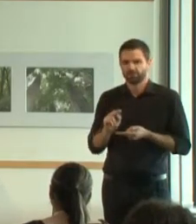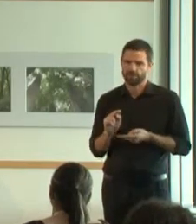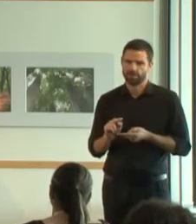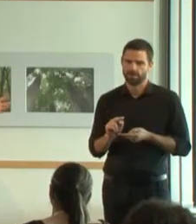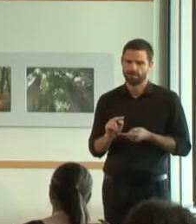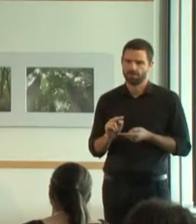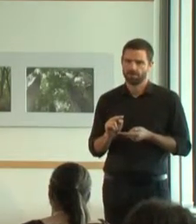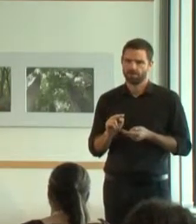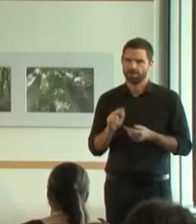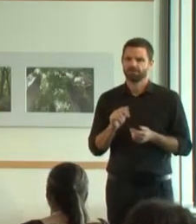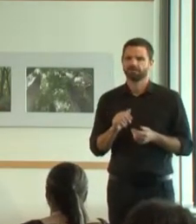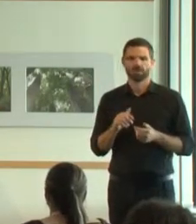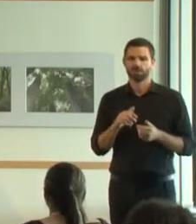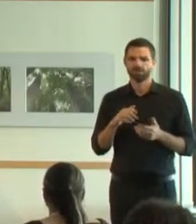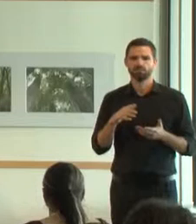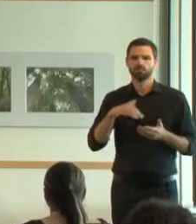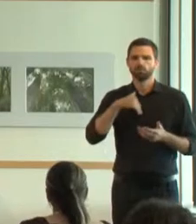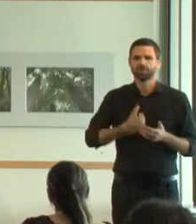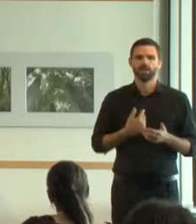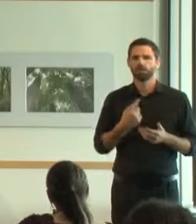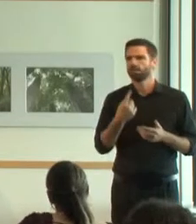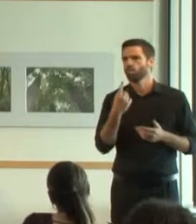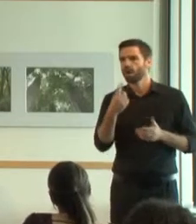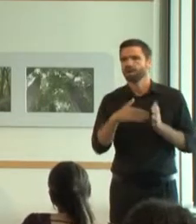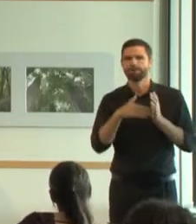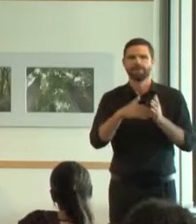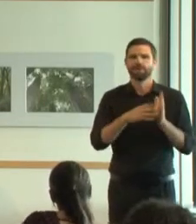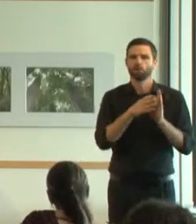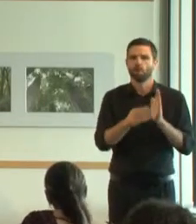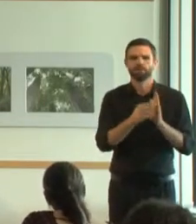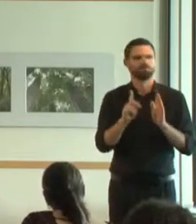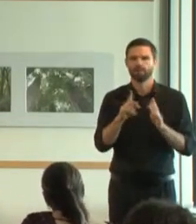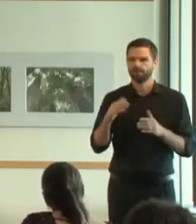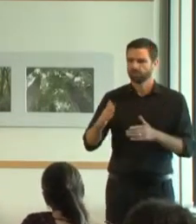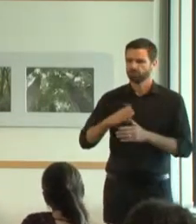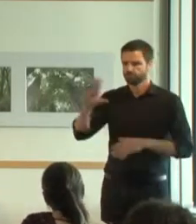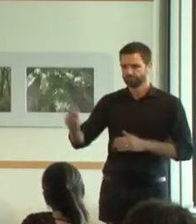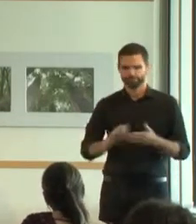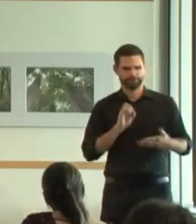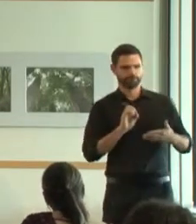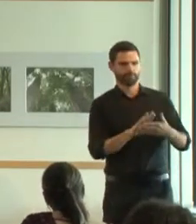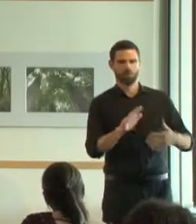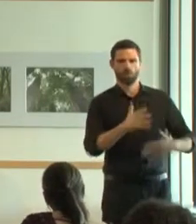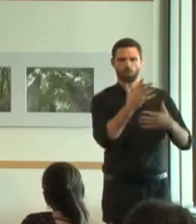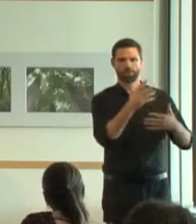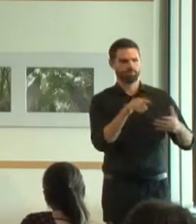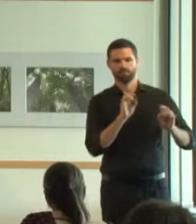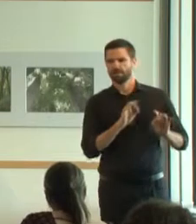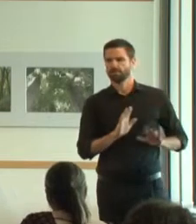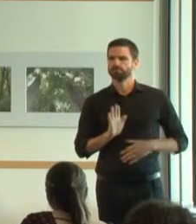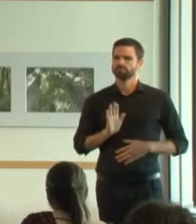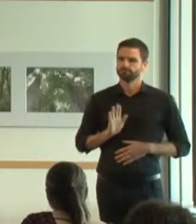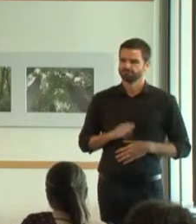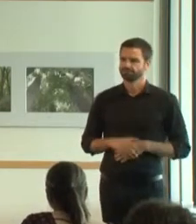have to have the zillions of copies of it and the infrastructure. We just stick it up there on the web, away we go. And provenance irrelevant,